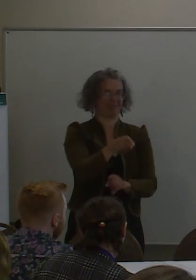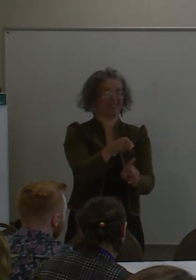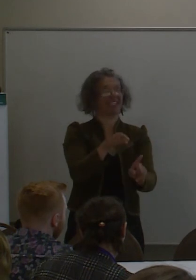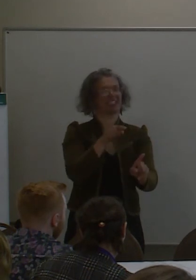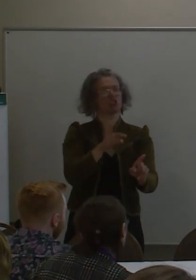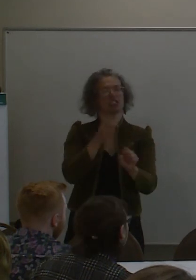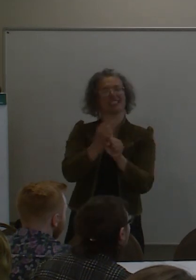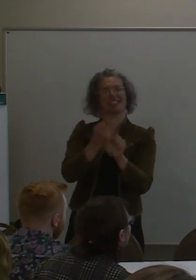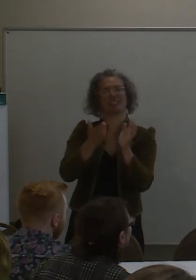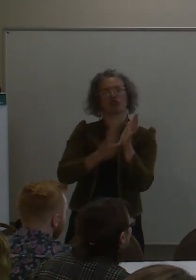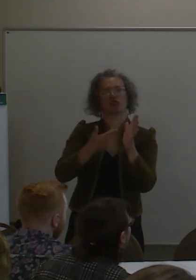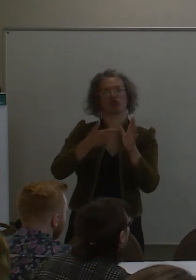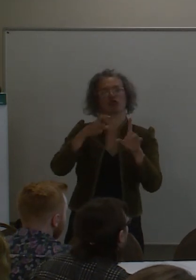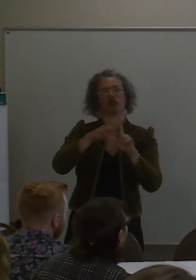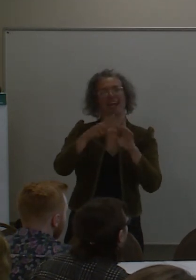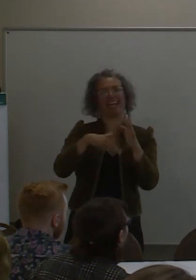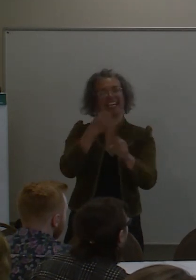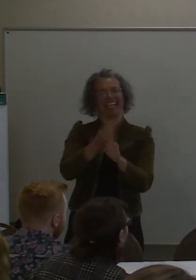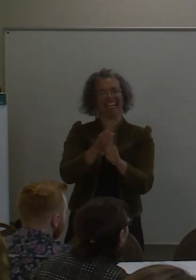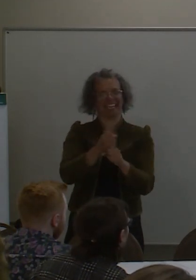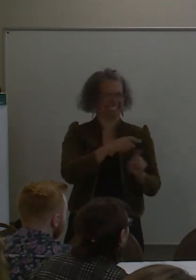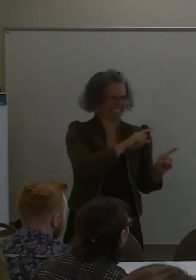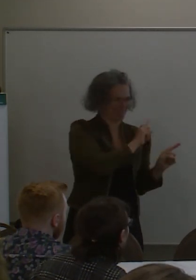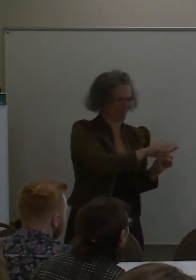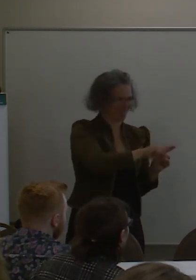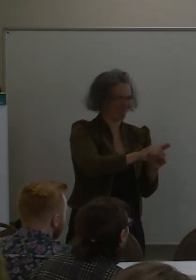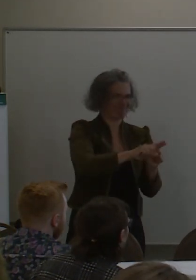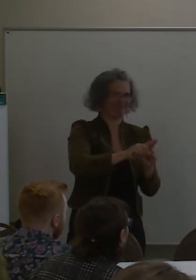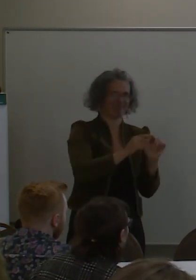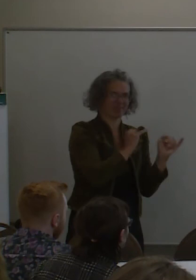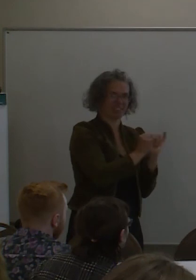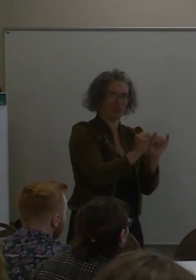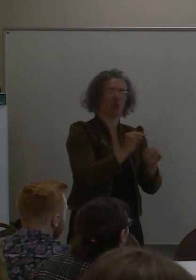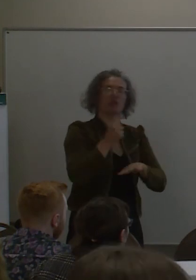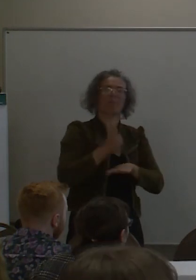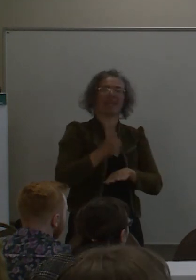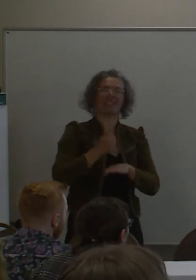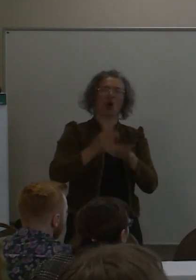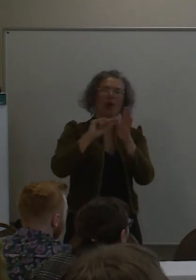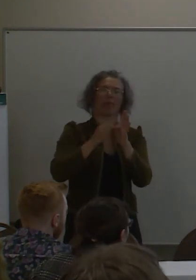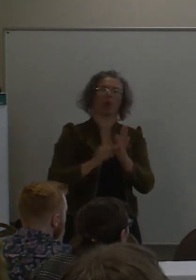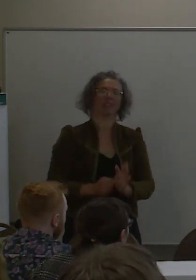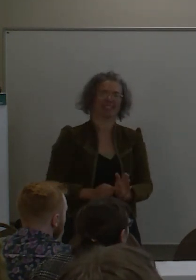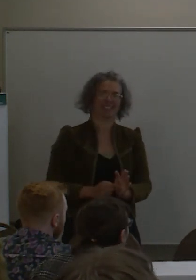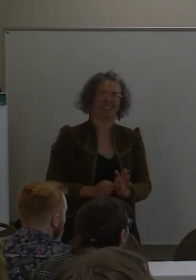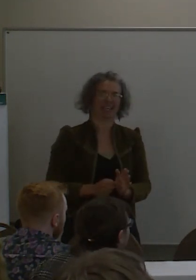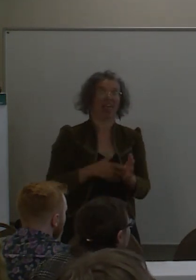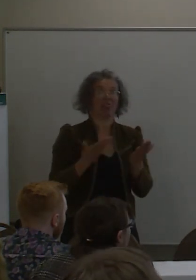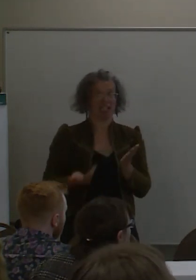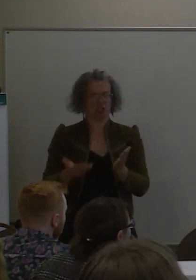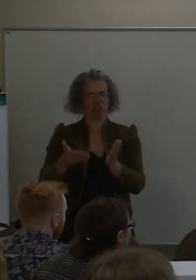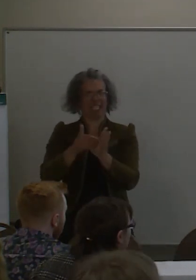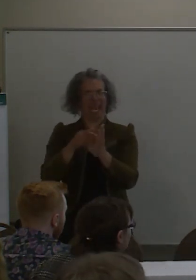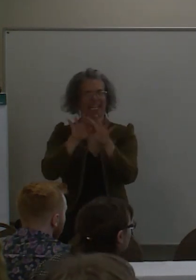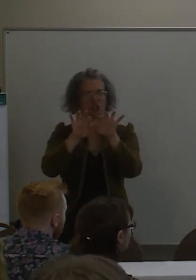grading. All 700 and whatever objects are in there, based on a pointed system, and then making notes. She sent